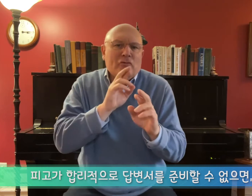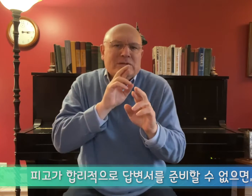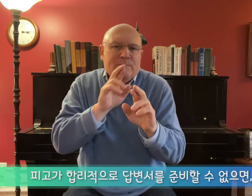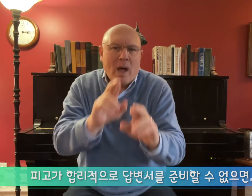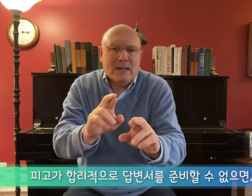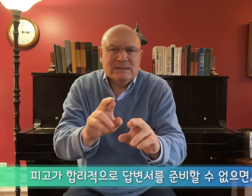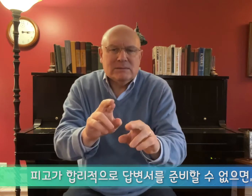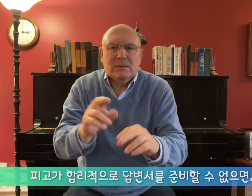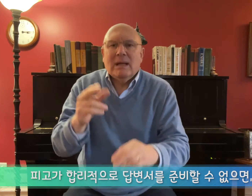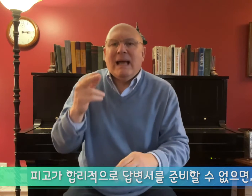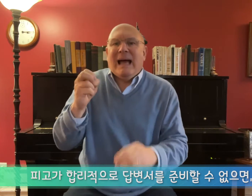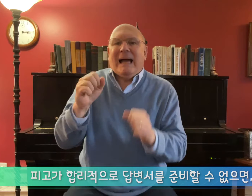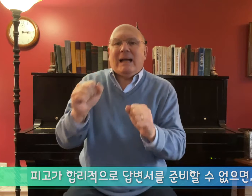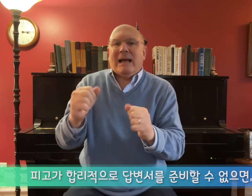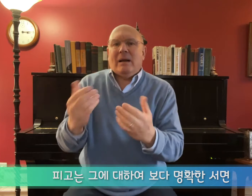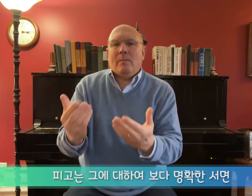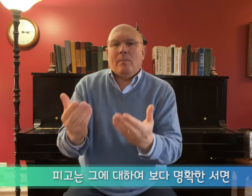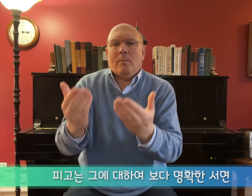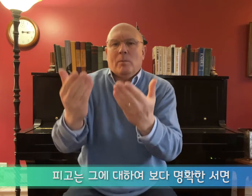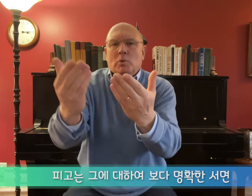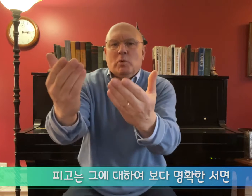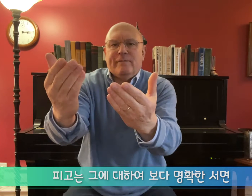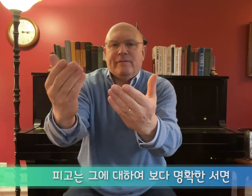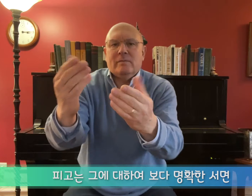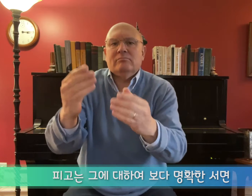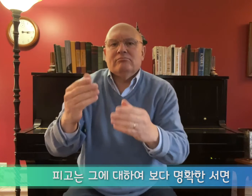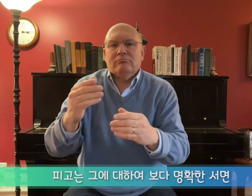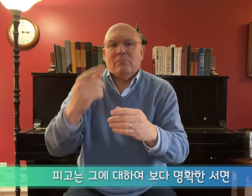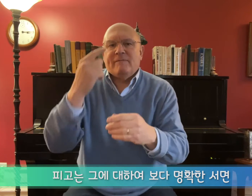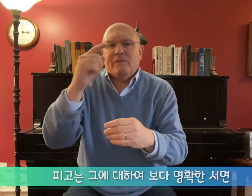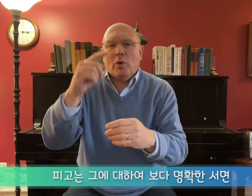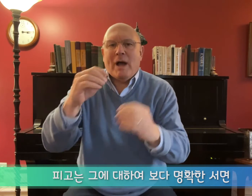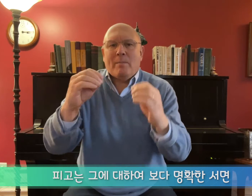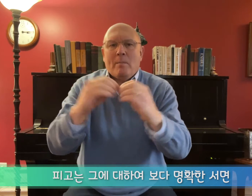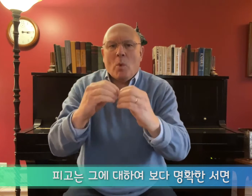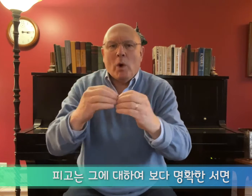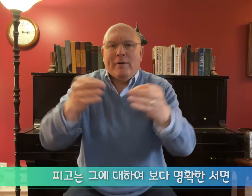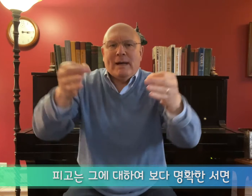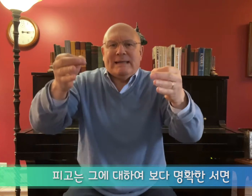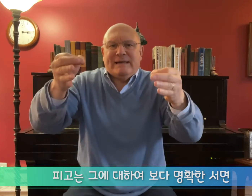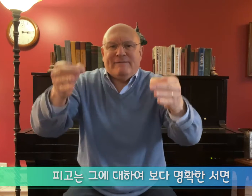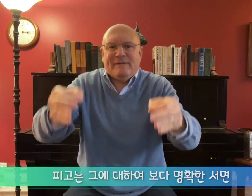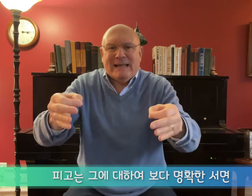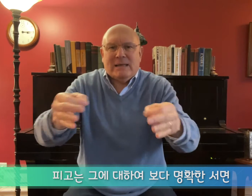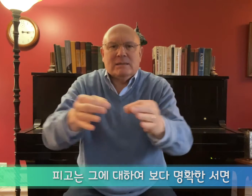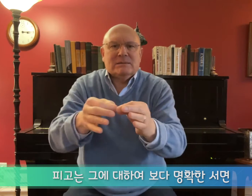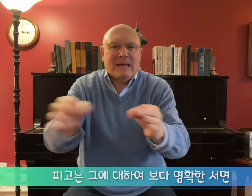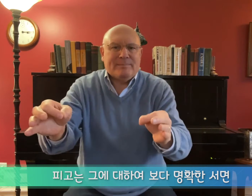response, he can move for a more definite statement.